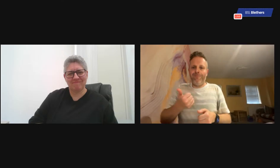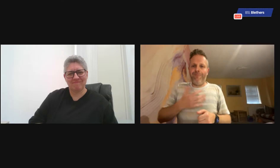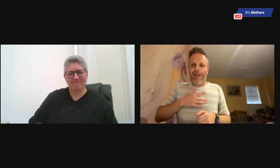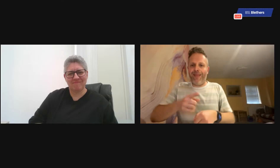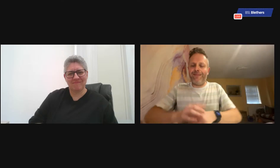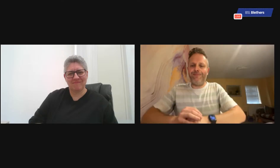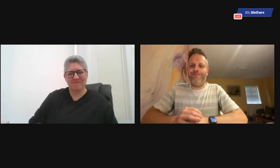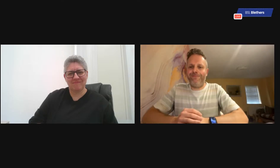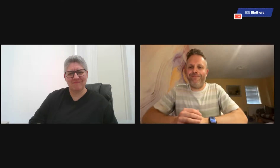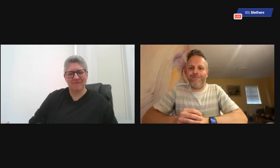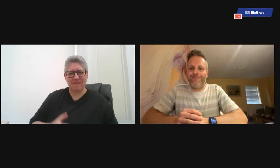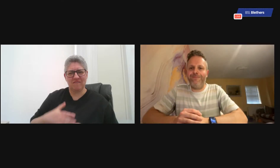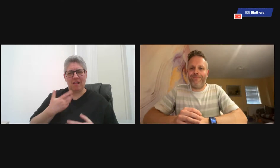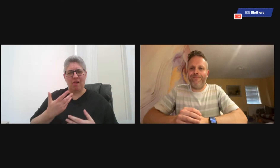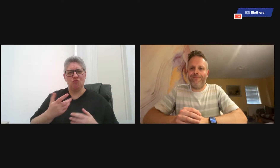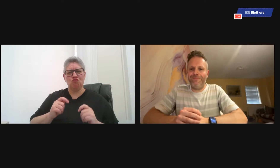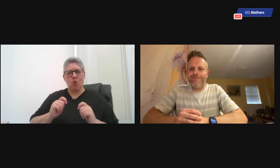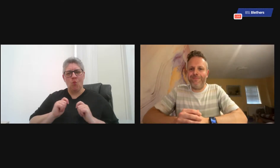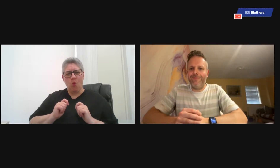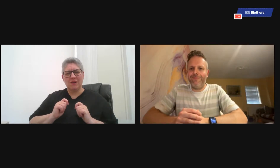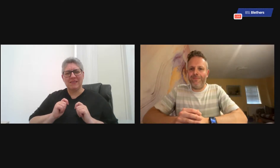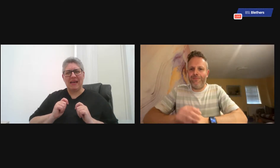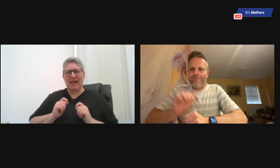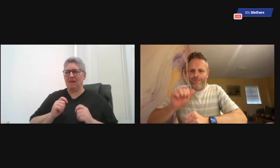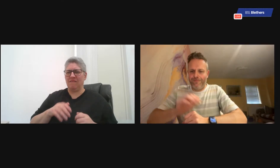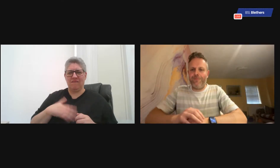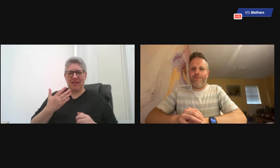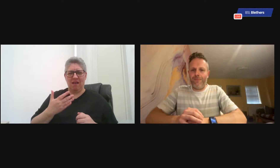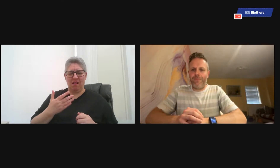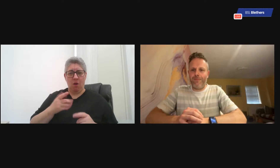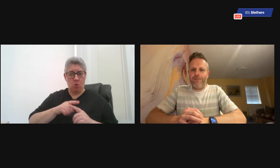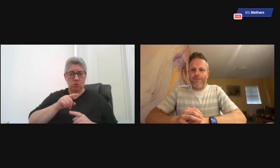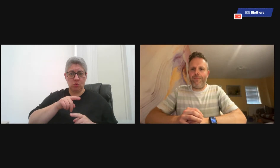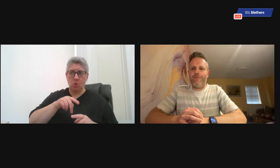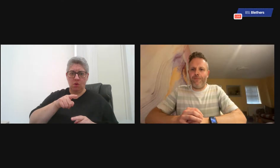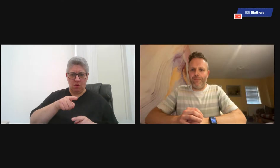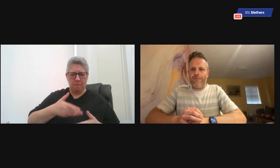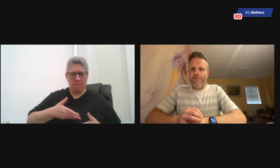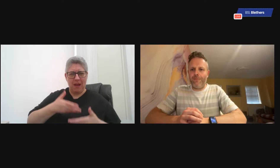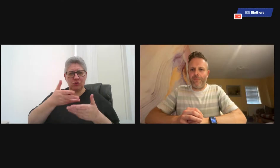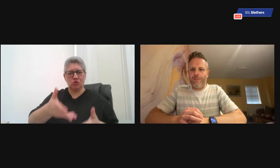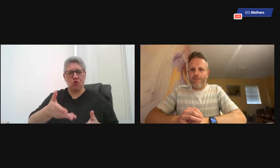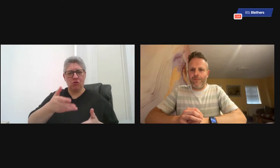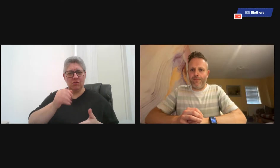perhaps having been through some trauma, but to see them settled is so rewarding. It's brilliant.